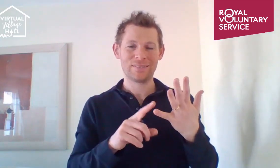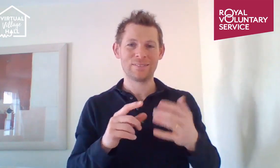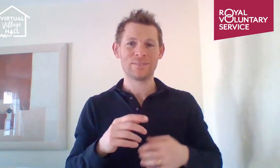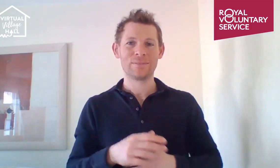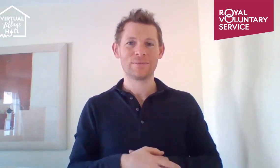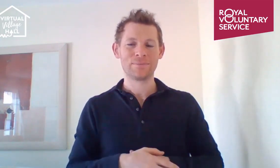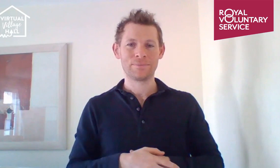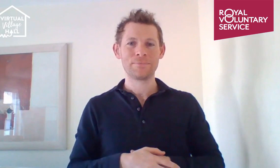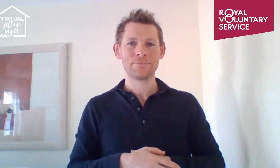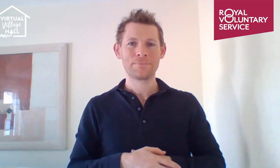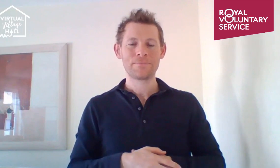Number 5,